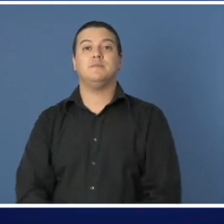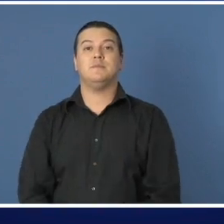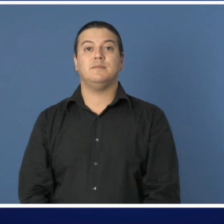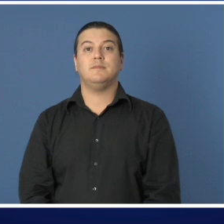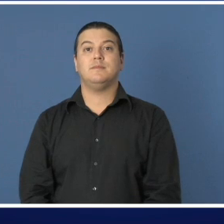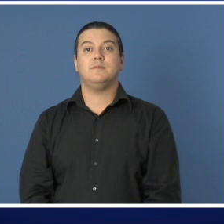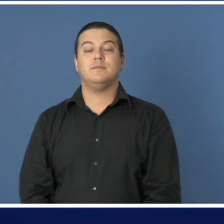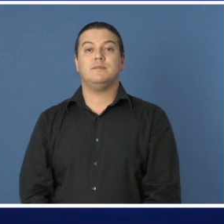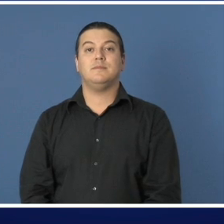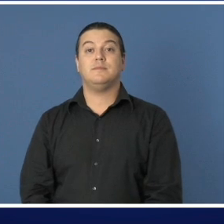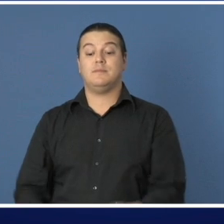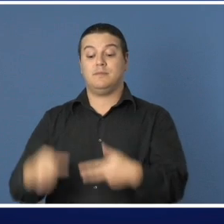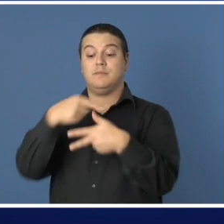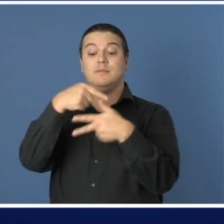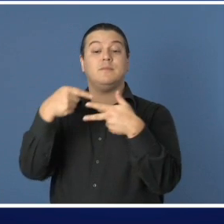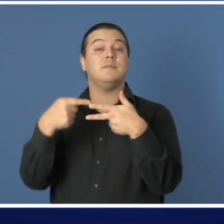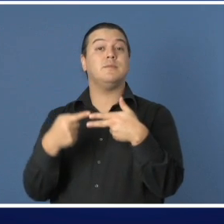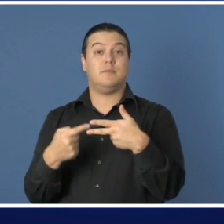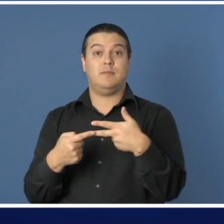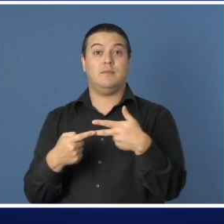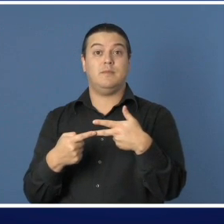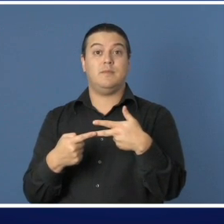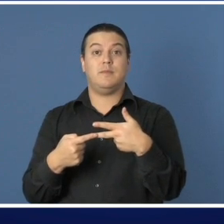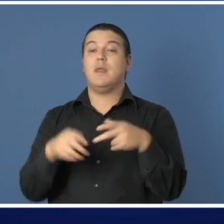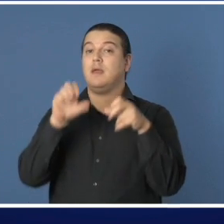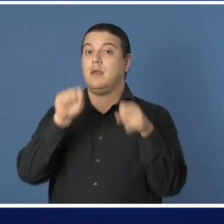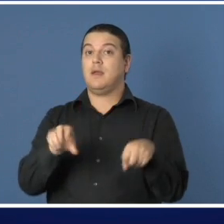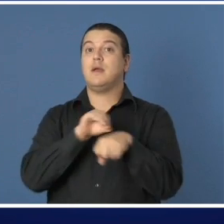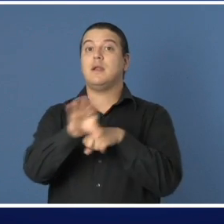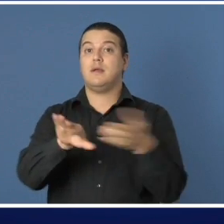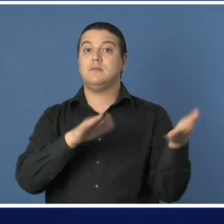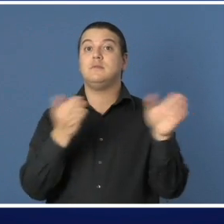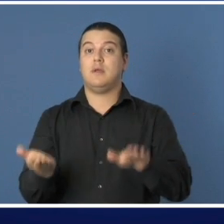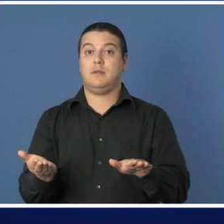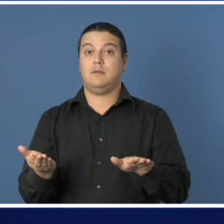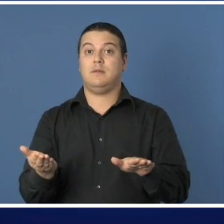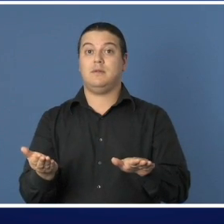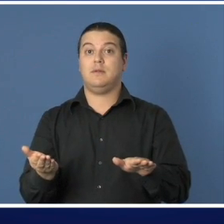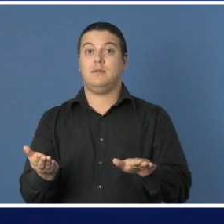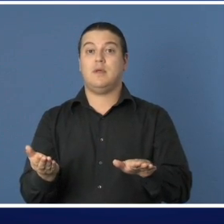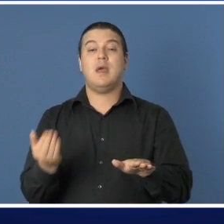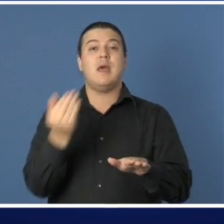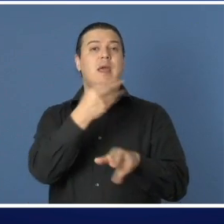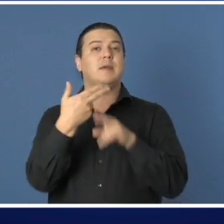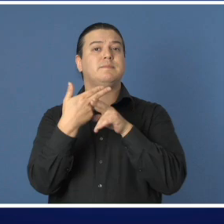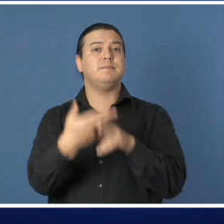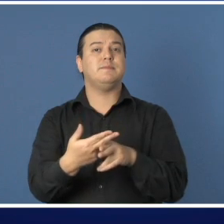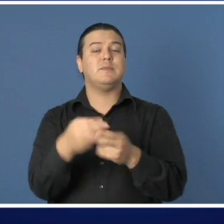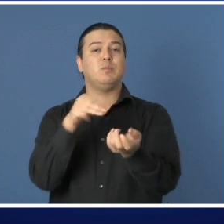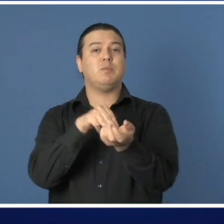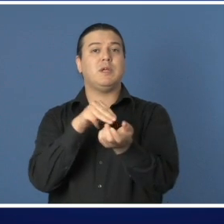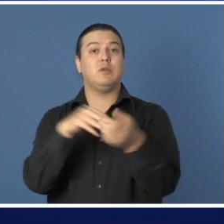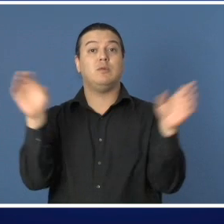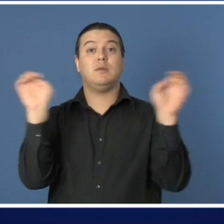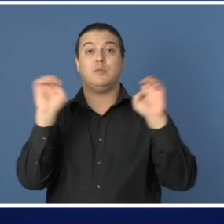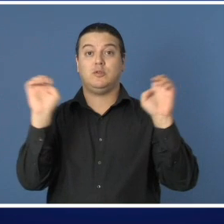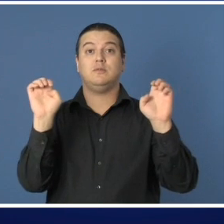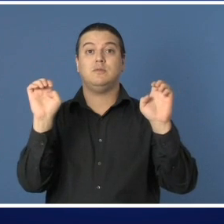All forms of botulism can be fatal and are considered medical emergencies.